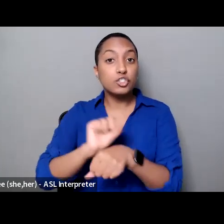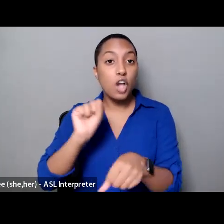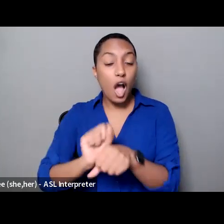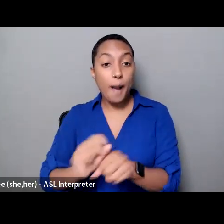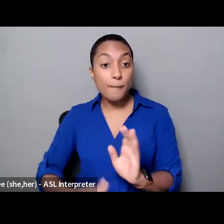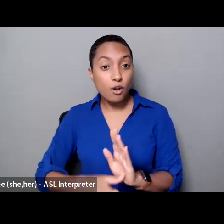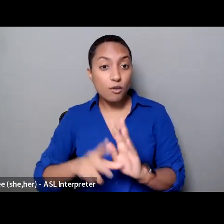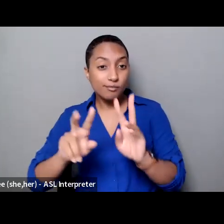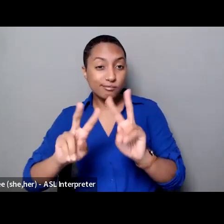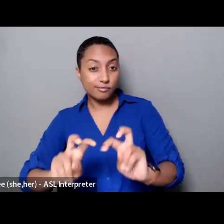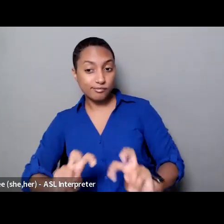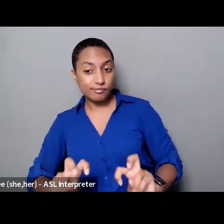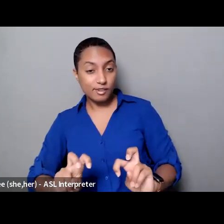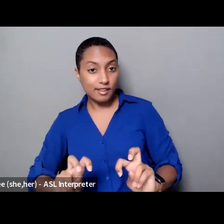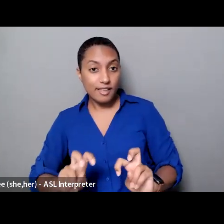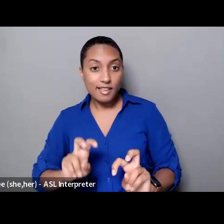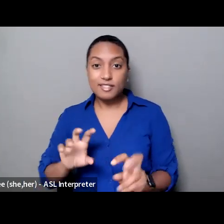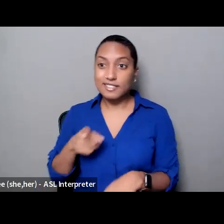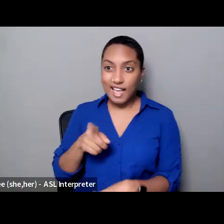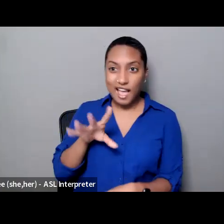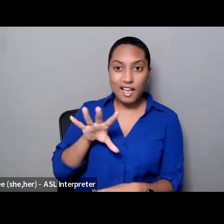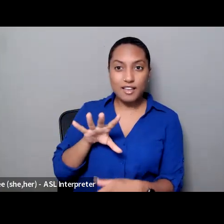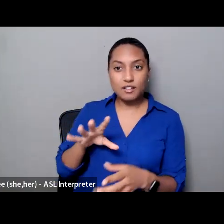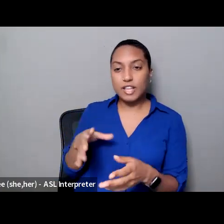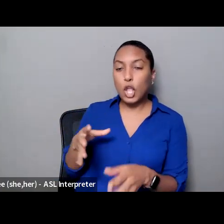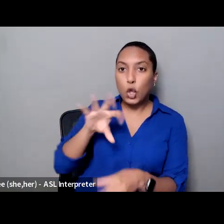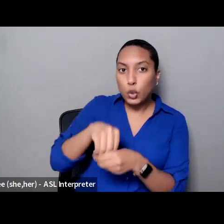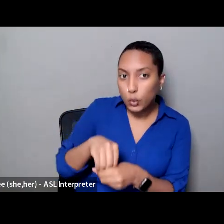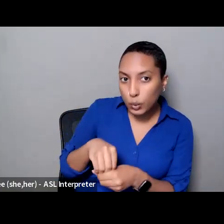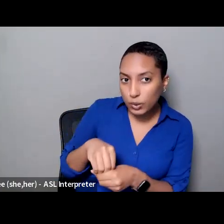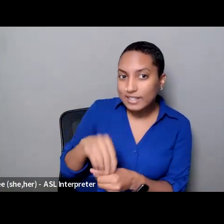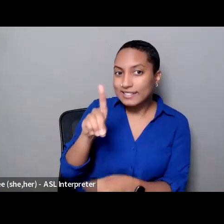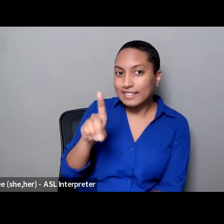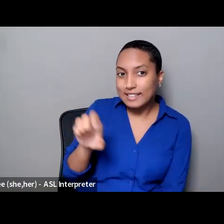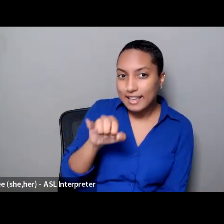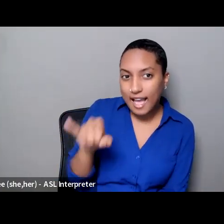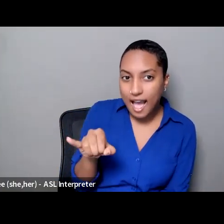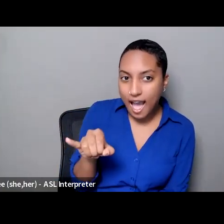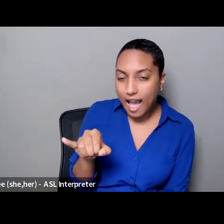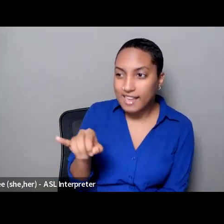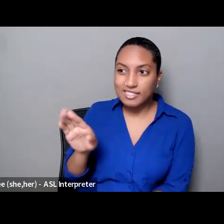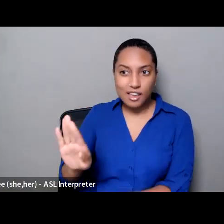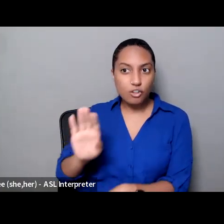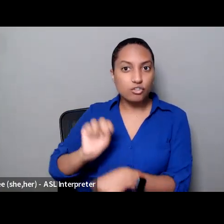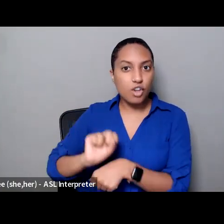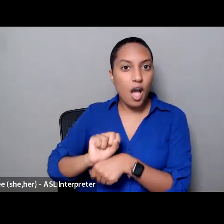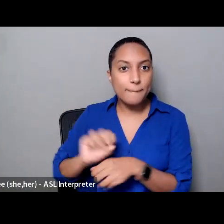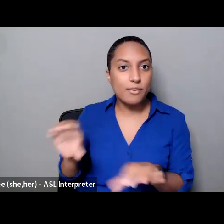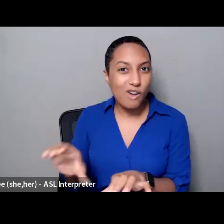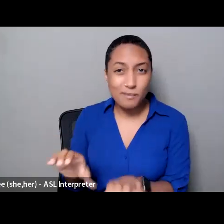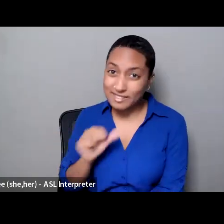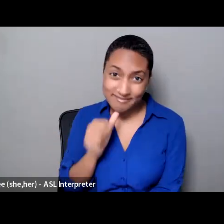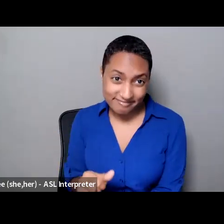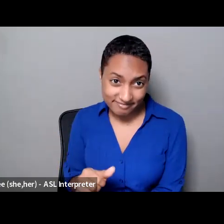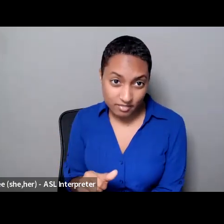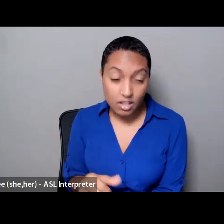extra. And that should not be the case. If it is part of their accountability that you want everyone to be involved in it,